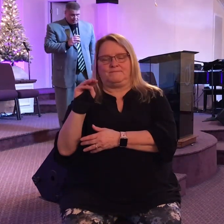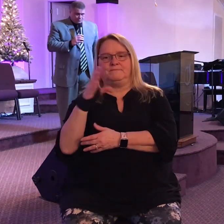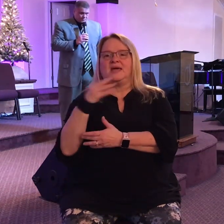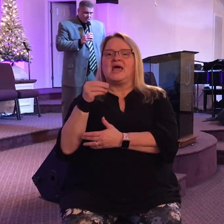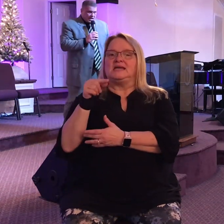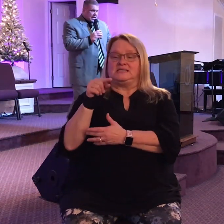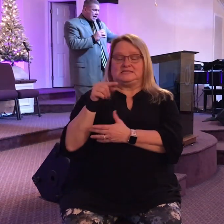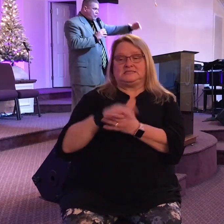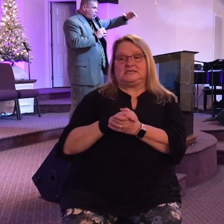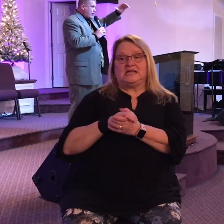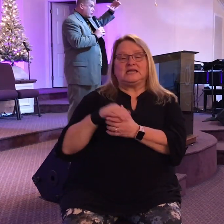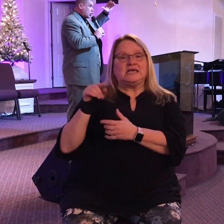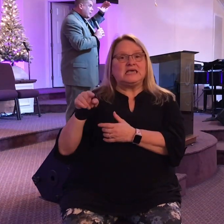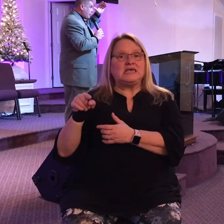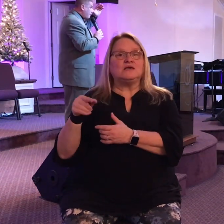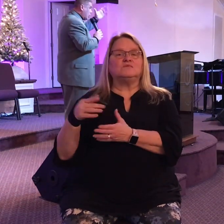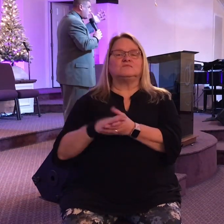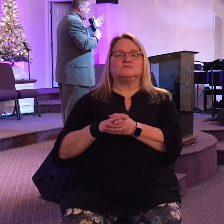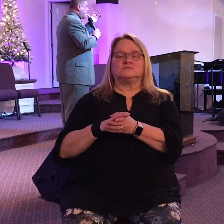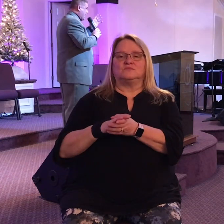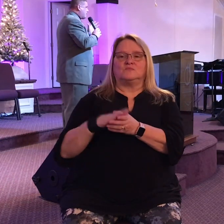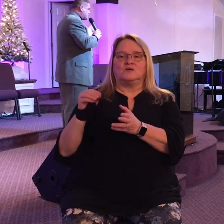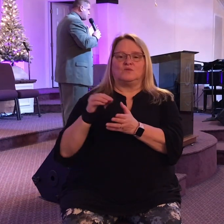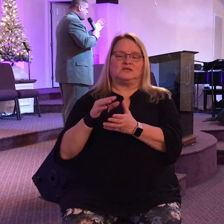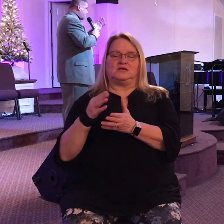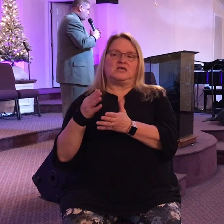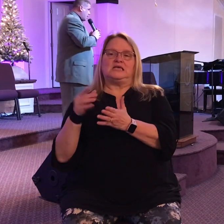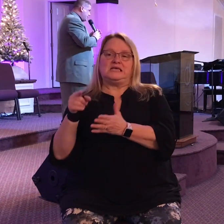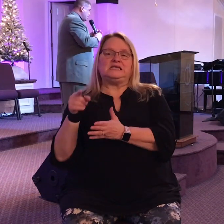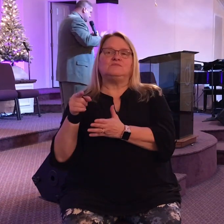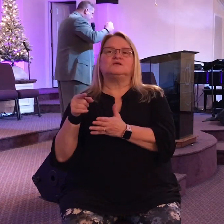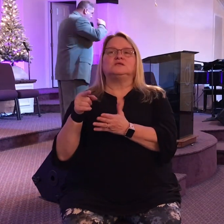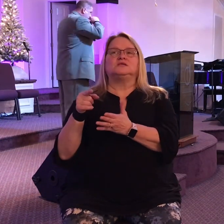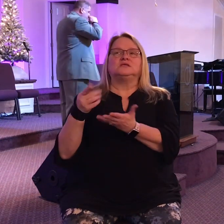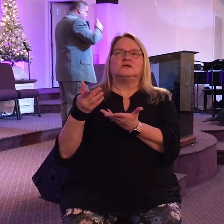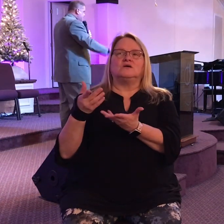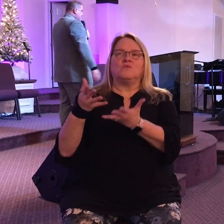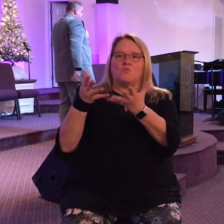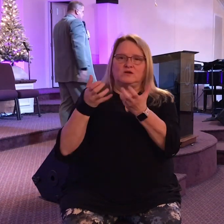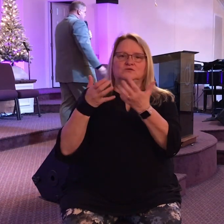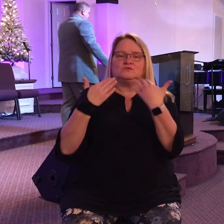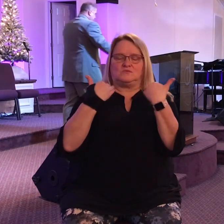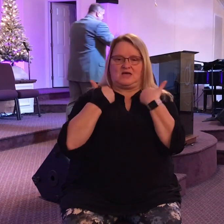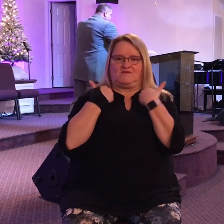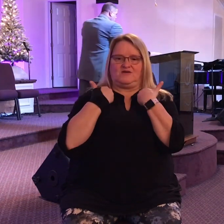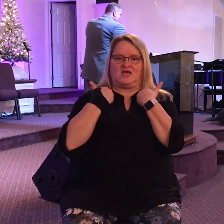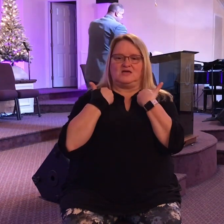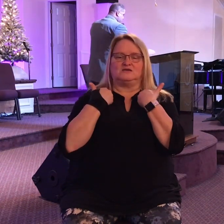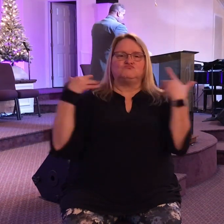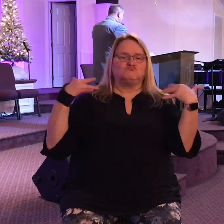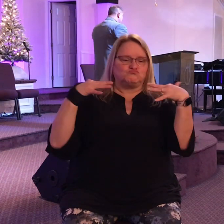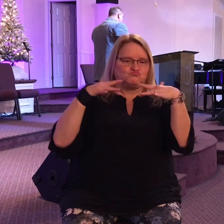liberal town where there was going to be multiplied thousands of people coming to hear Billy Graham speak. And a